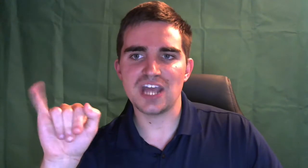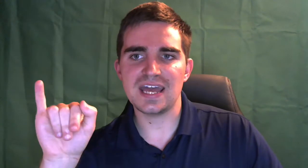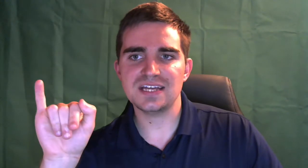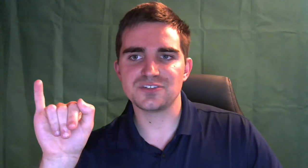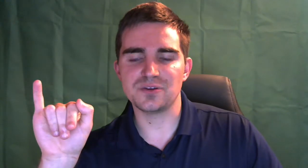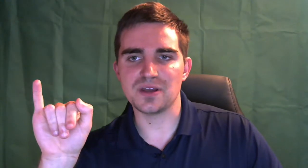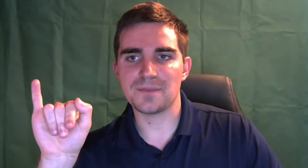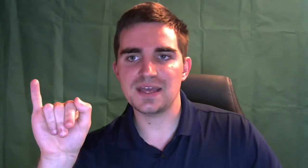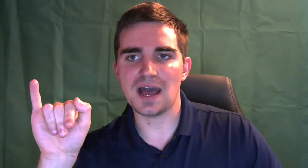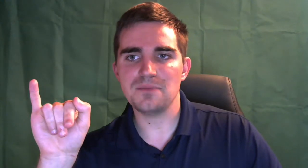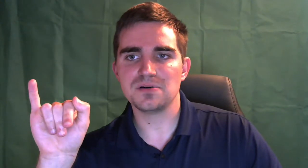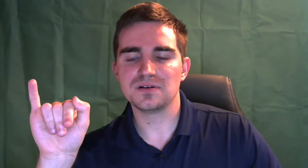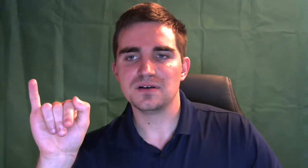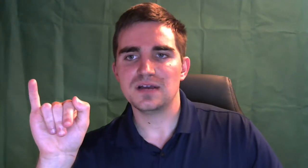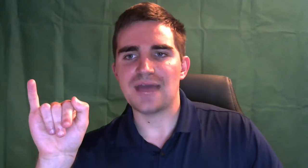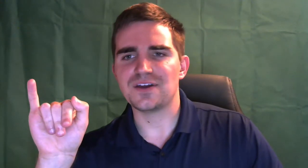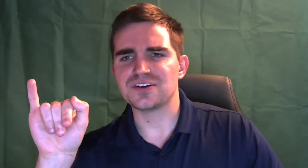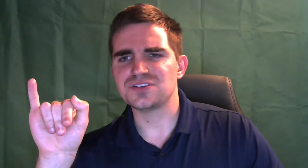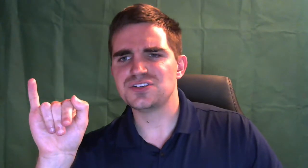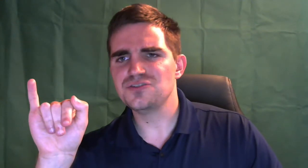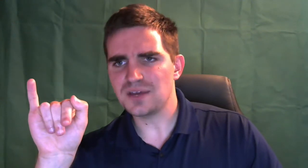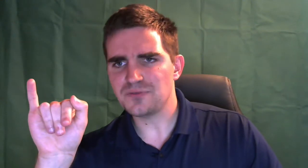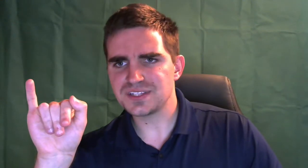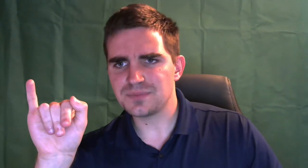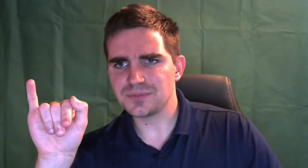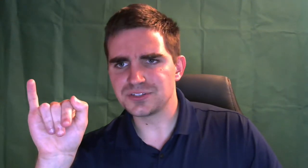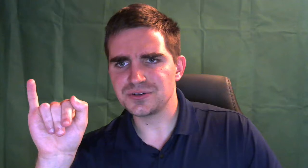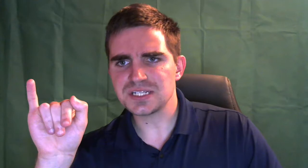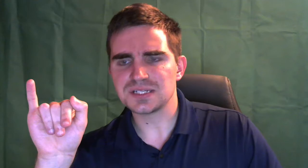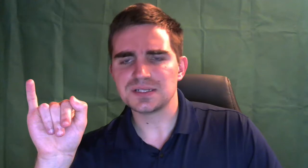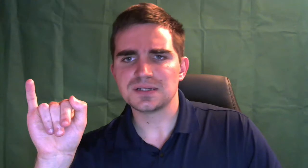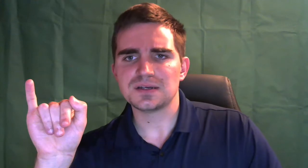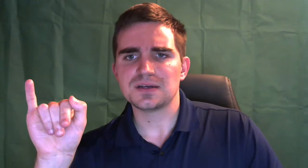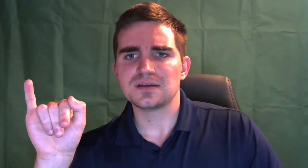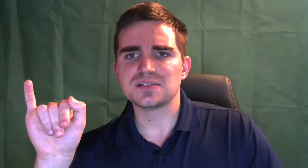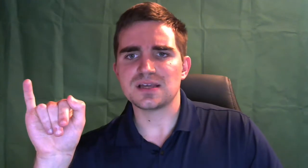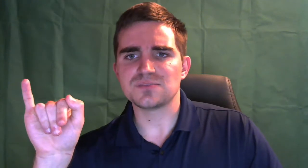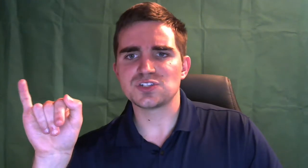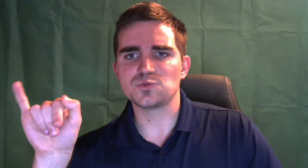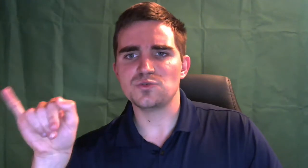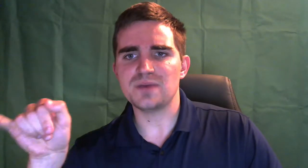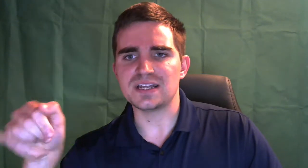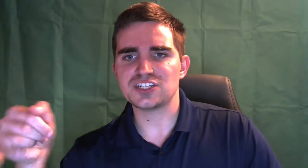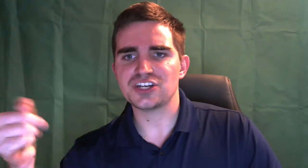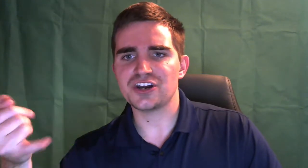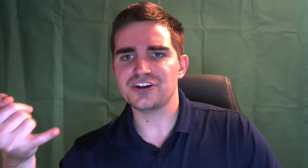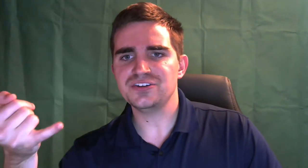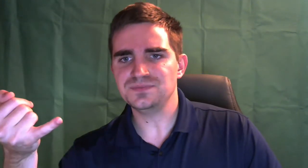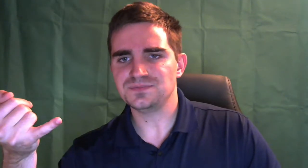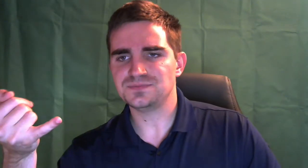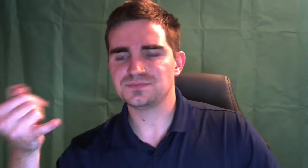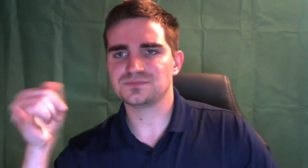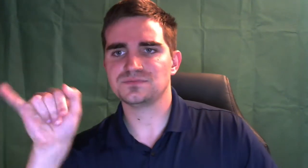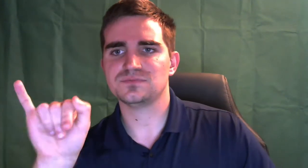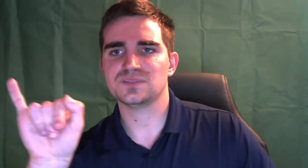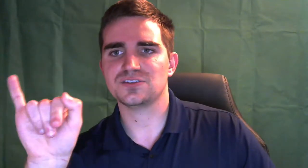J is going to be your pinky up, and there are two main ways that people do it. Some swoop and turn. So I'll show